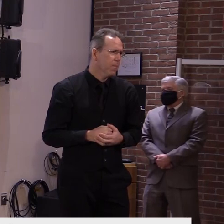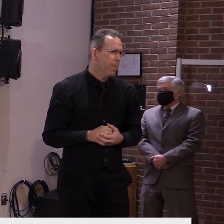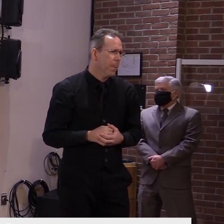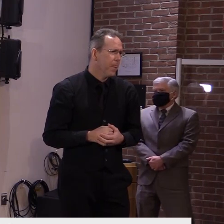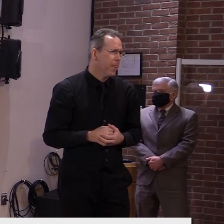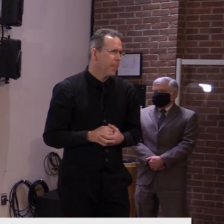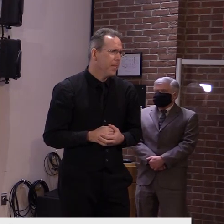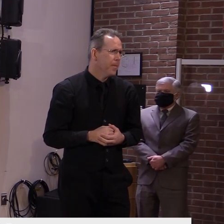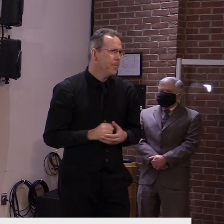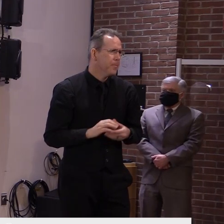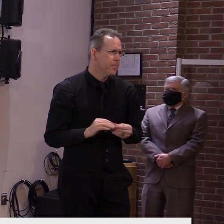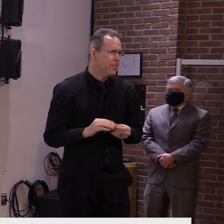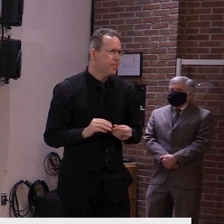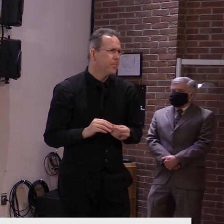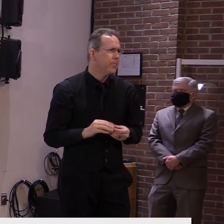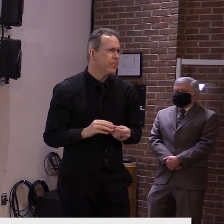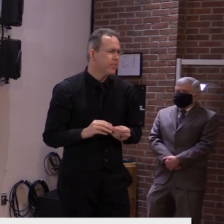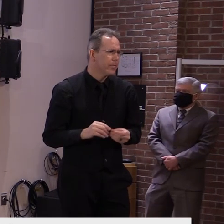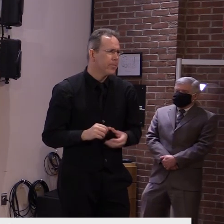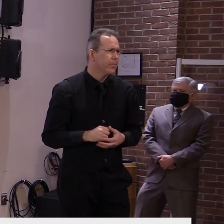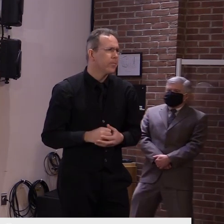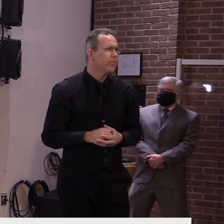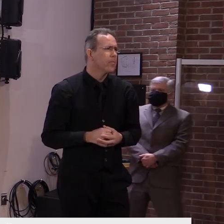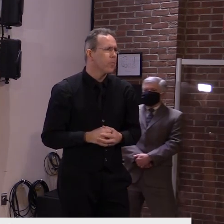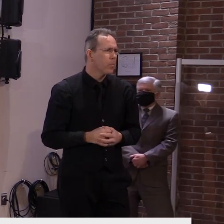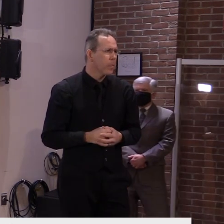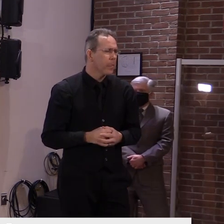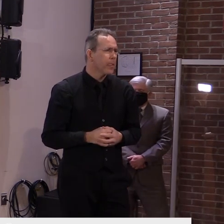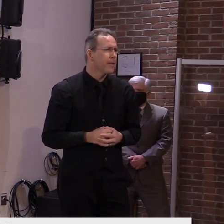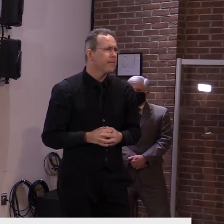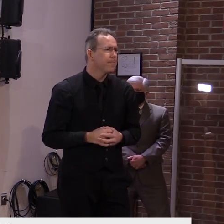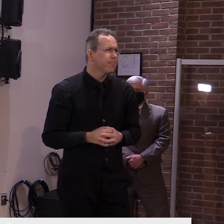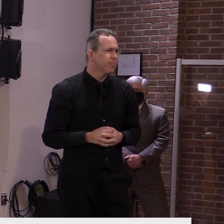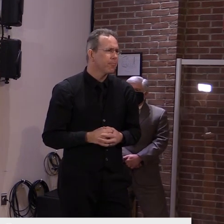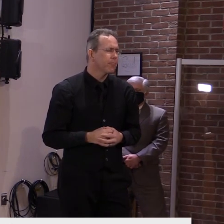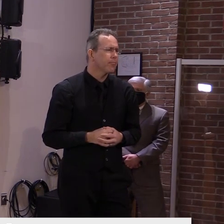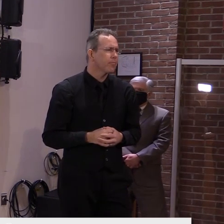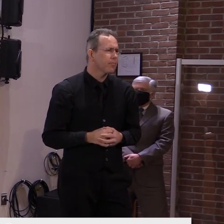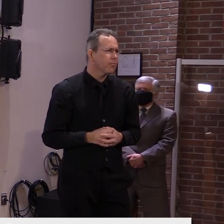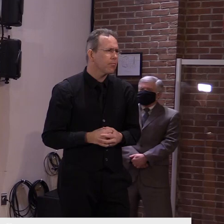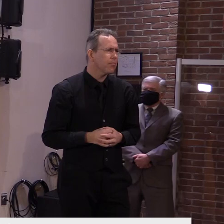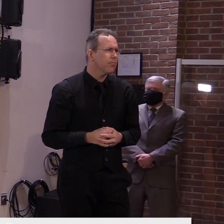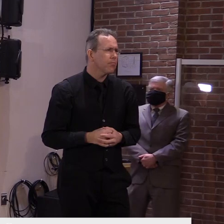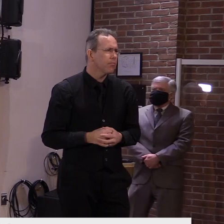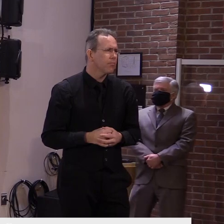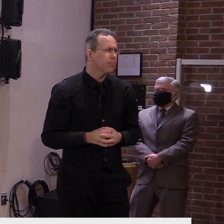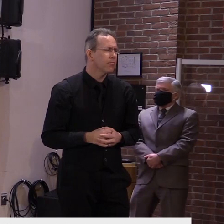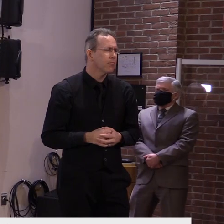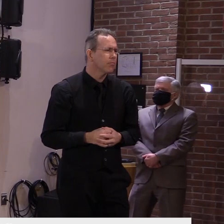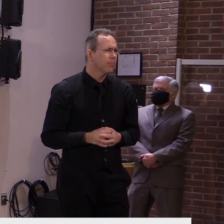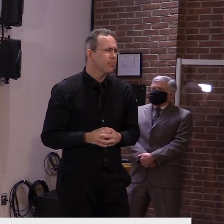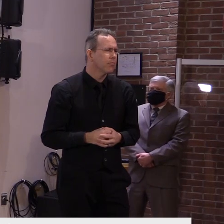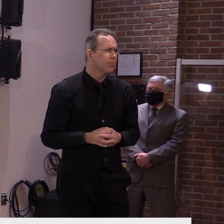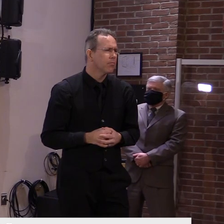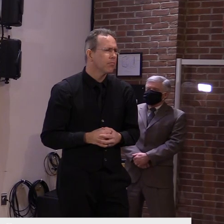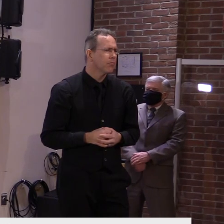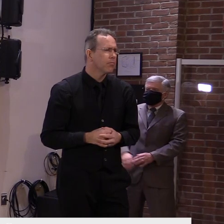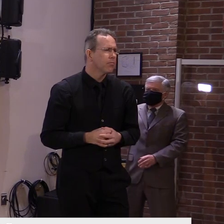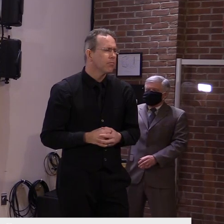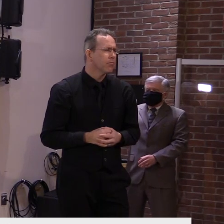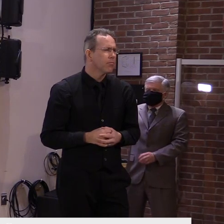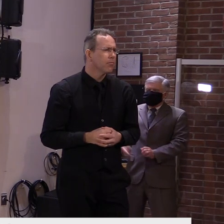get vaccinated? And with these new lists, I'm just wondering how people will know